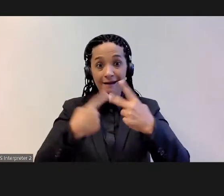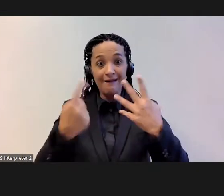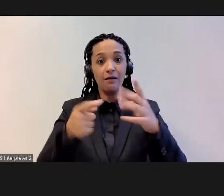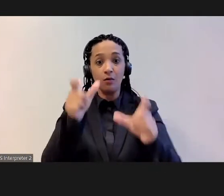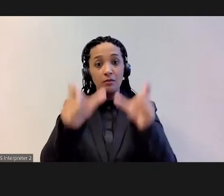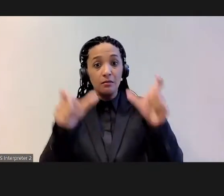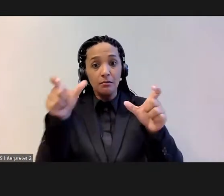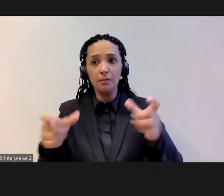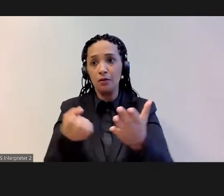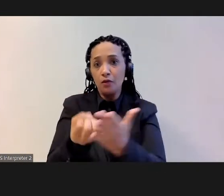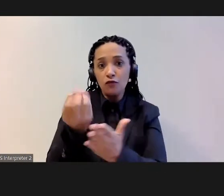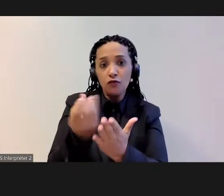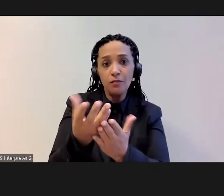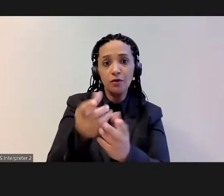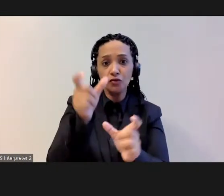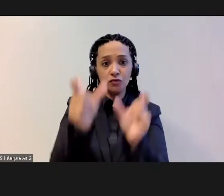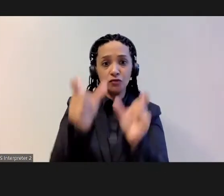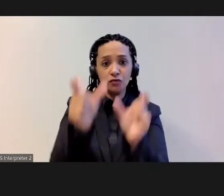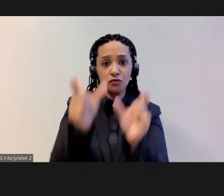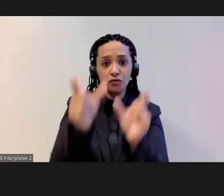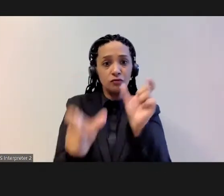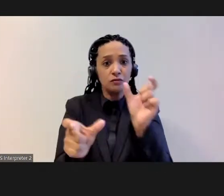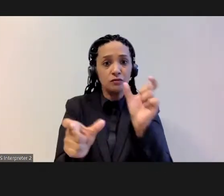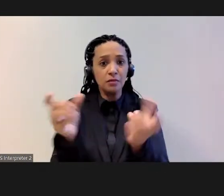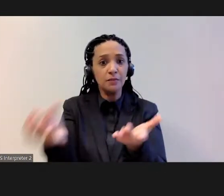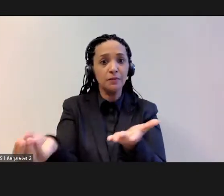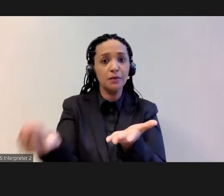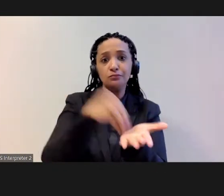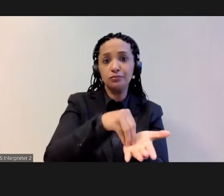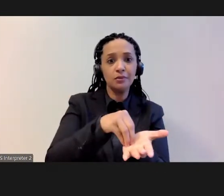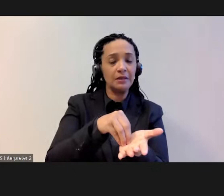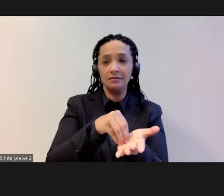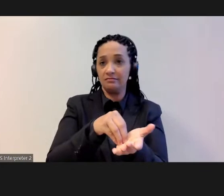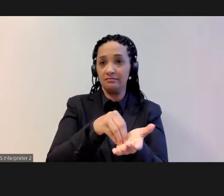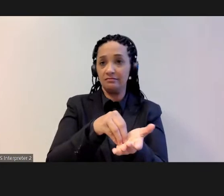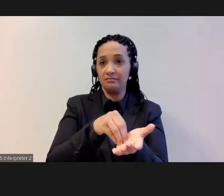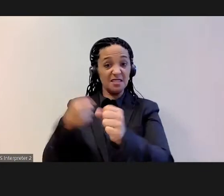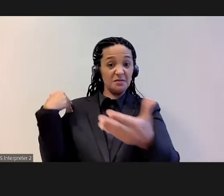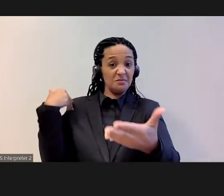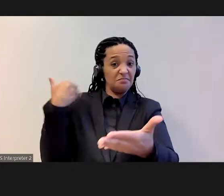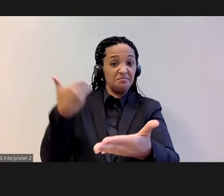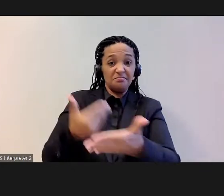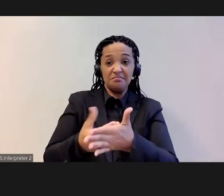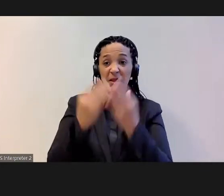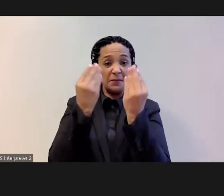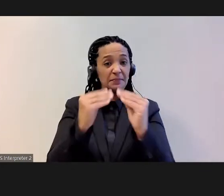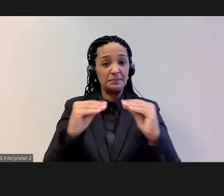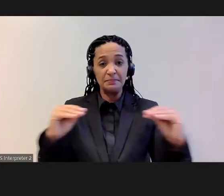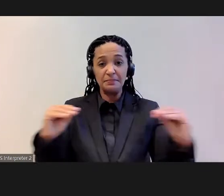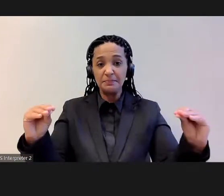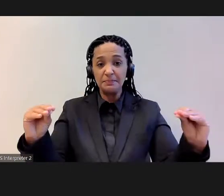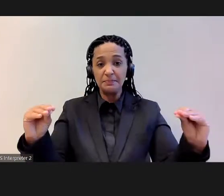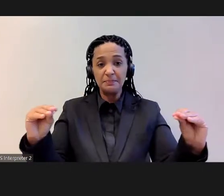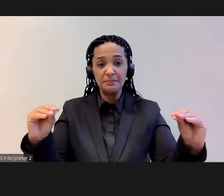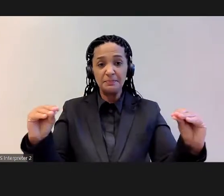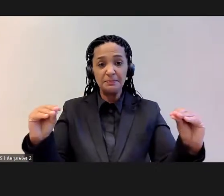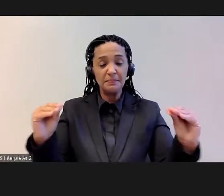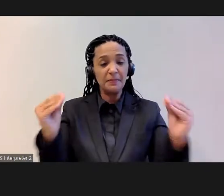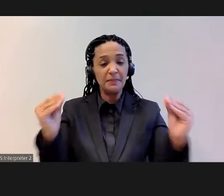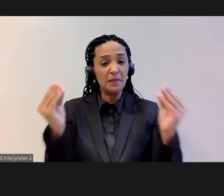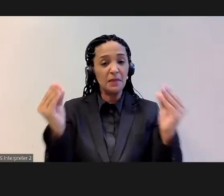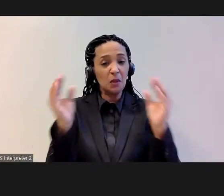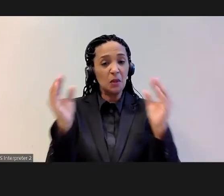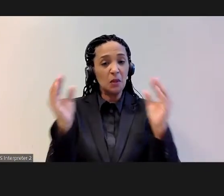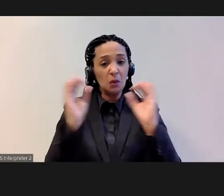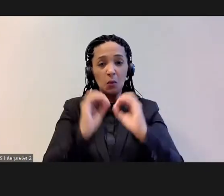has taken place for decades. The second is the impact of COVID I wanted to bring in the room, because I think